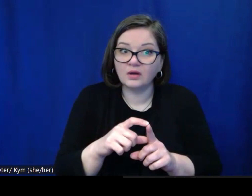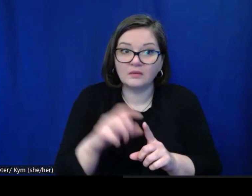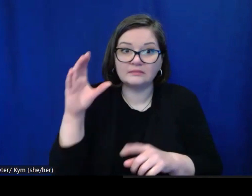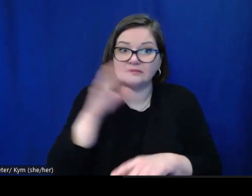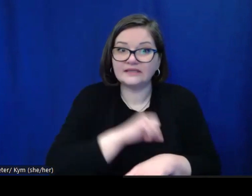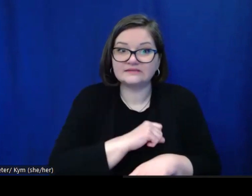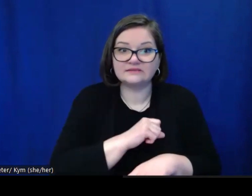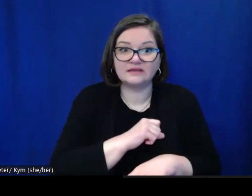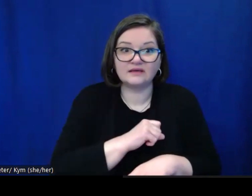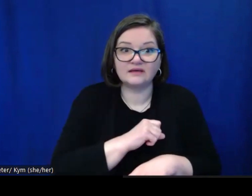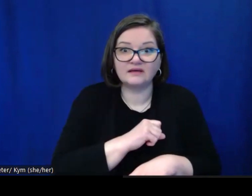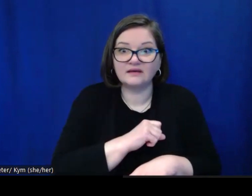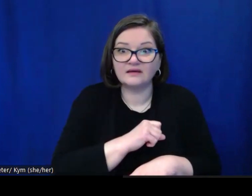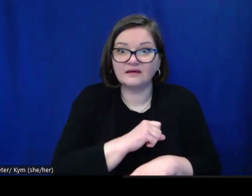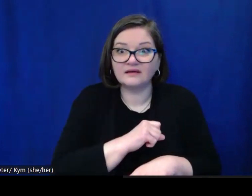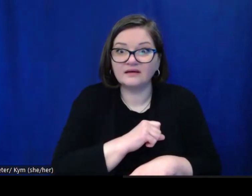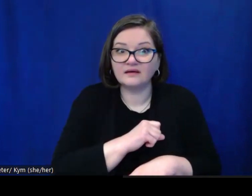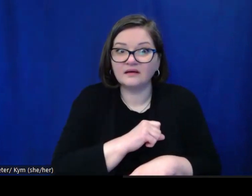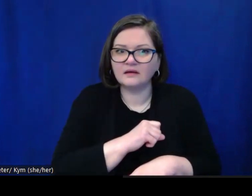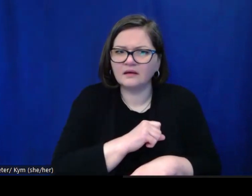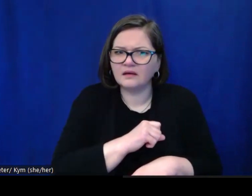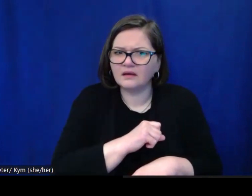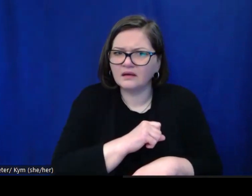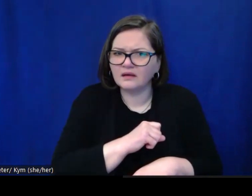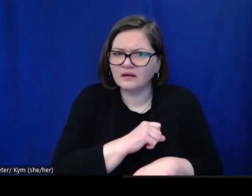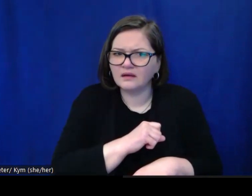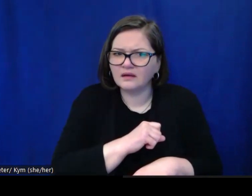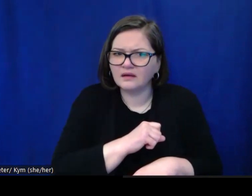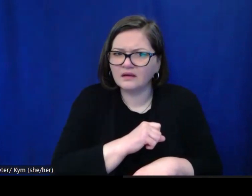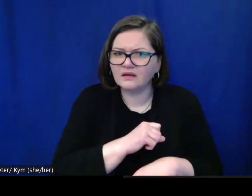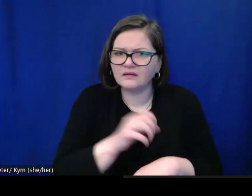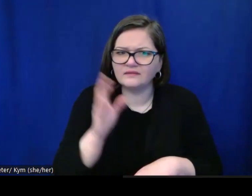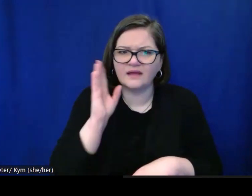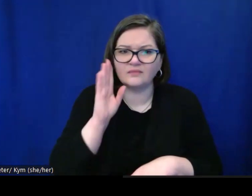say, if they call the popo, little Johnny would freeze.